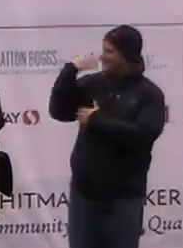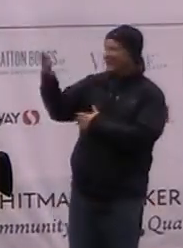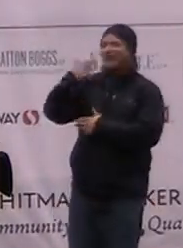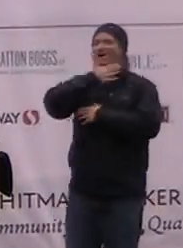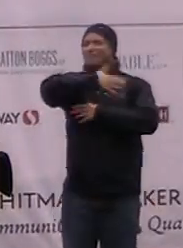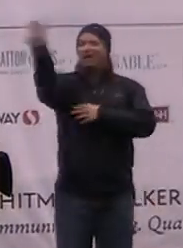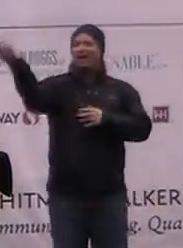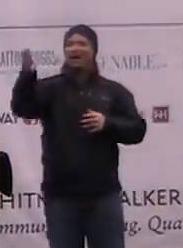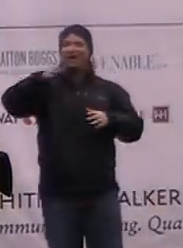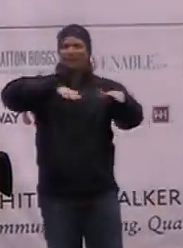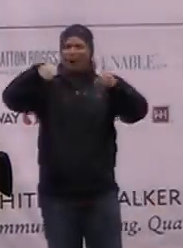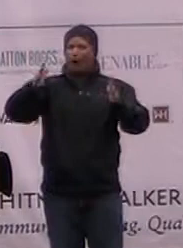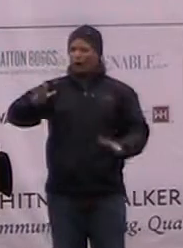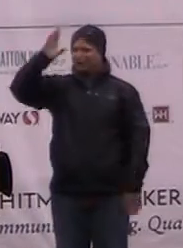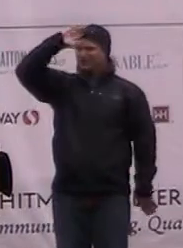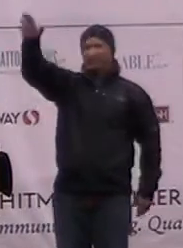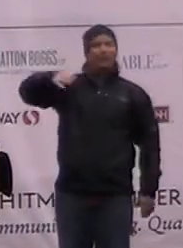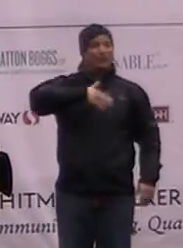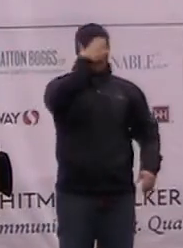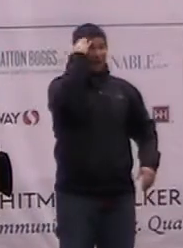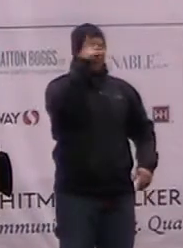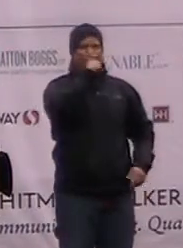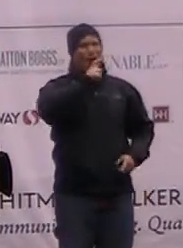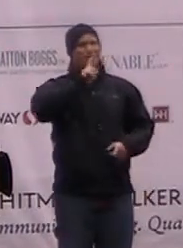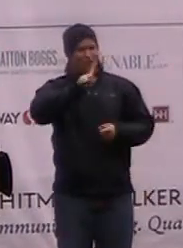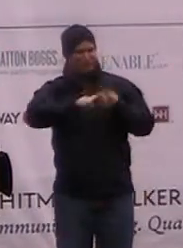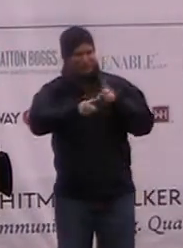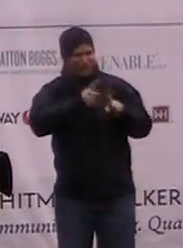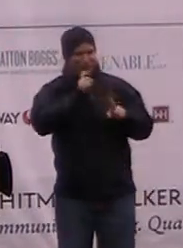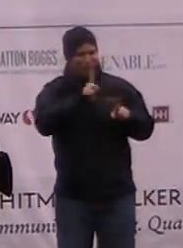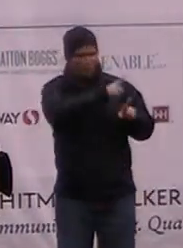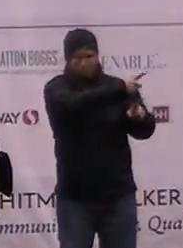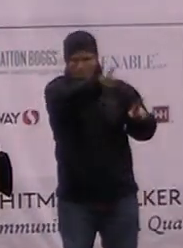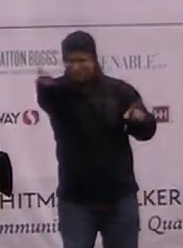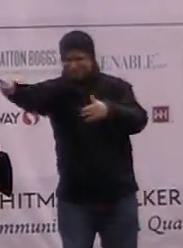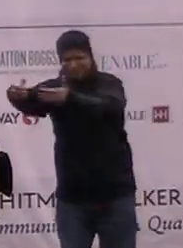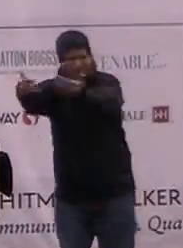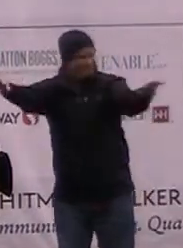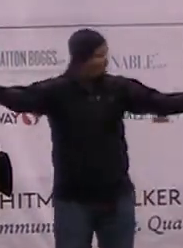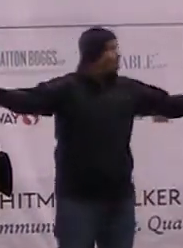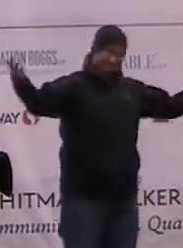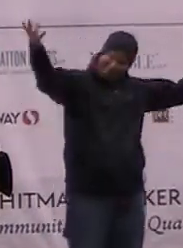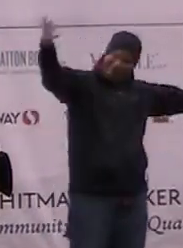Good morning, AIDS walkers. We know who our real friends are now.